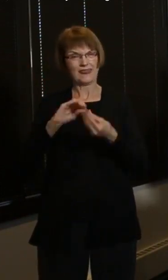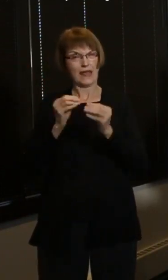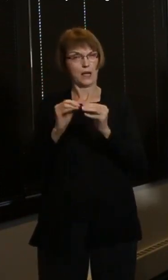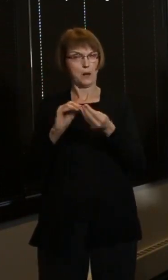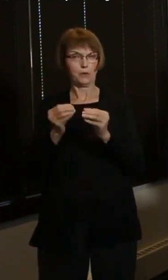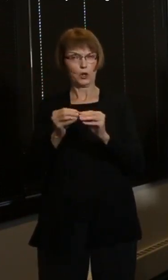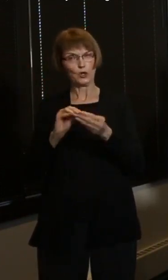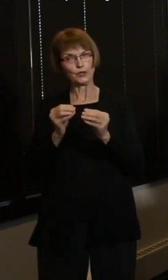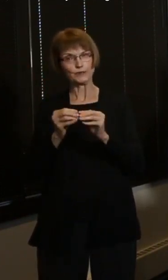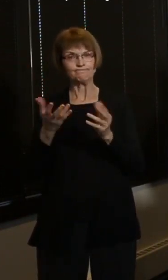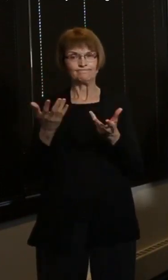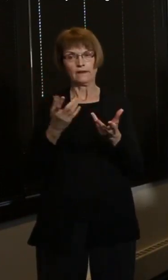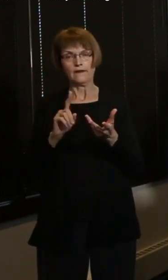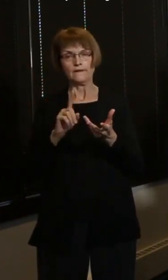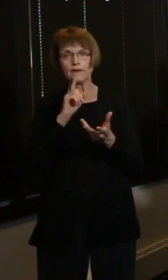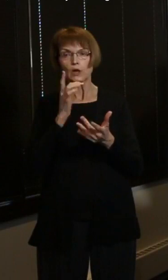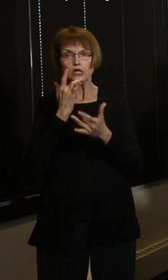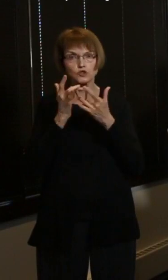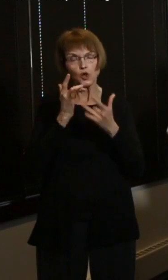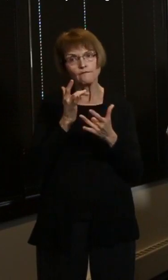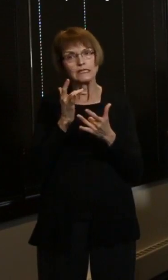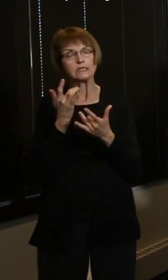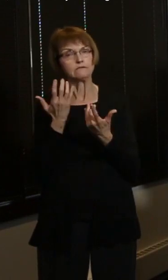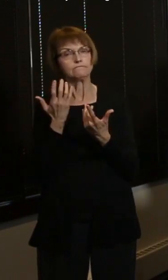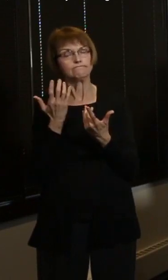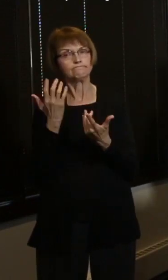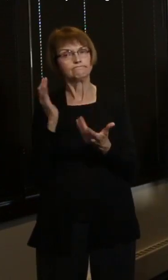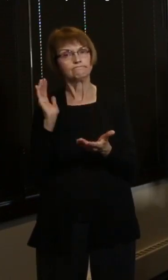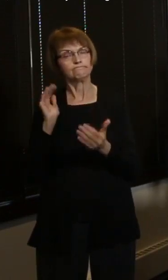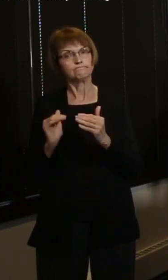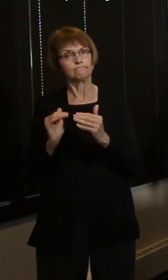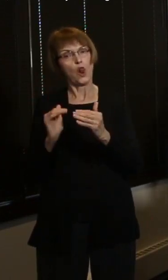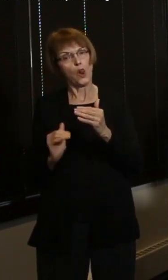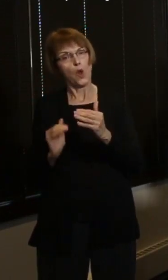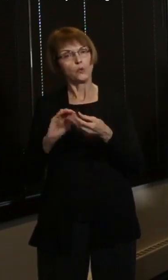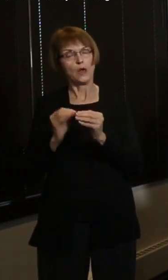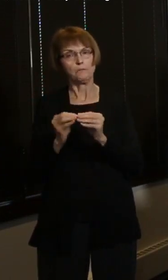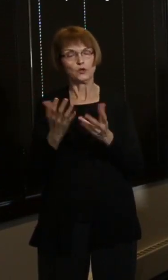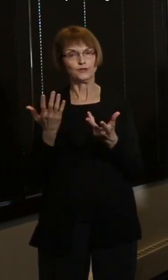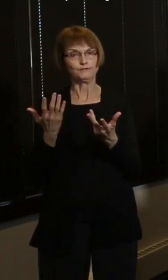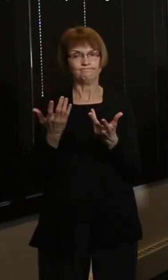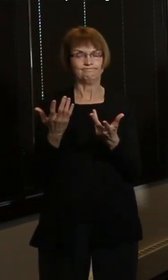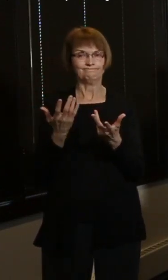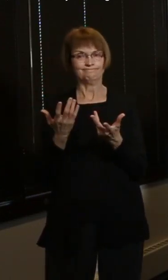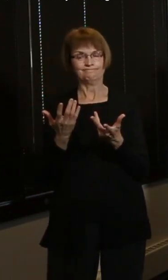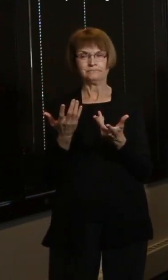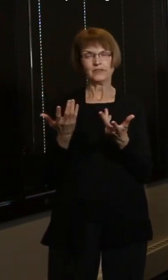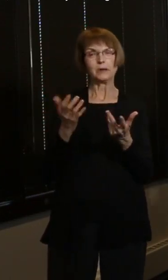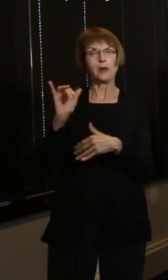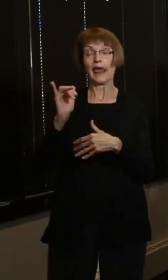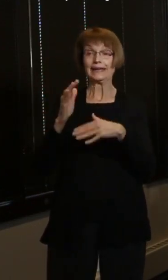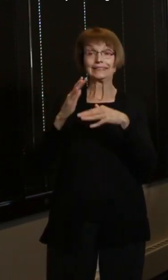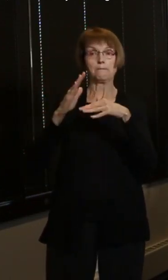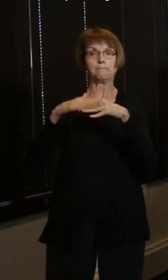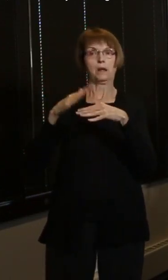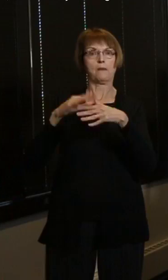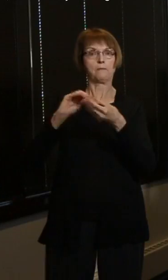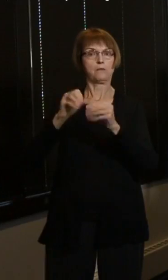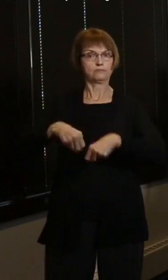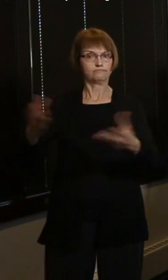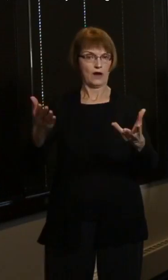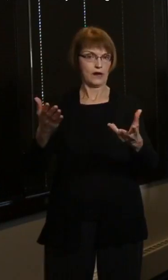a really conservative number. This is the minimum of the vaccinations that have occurred in Region